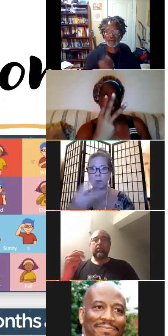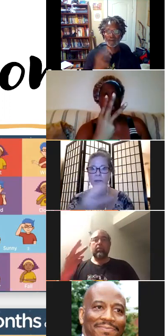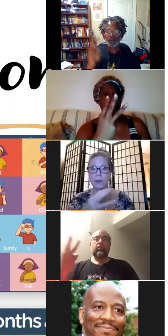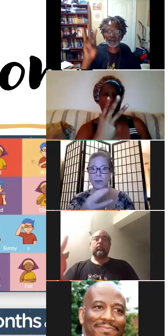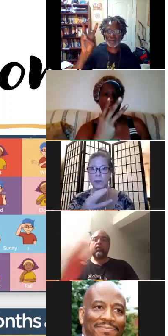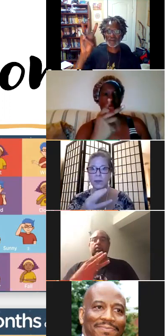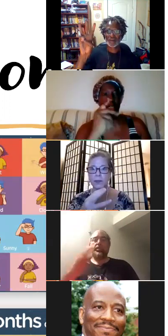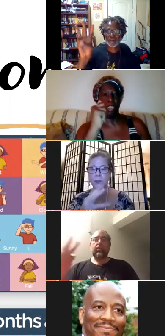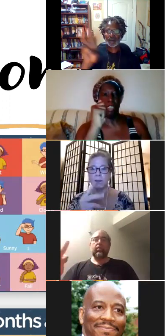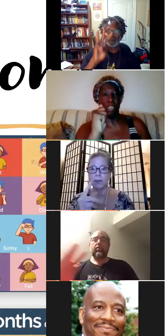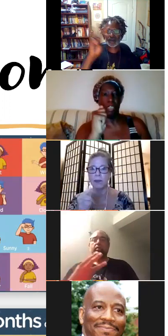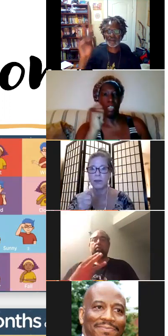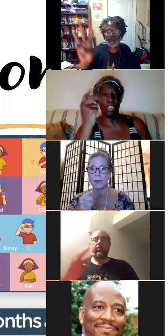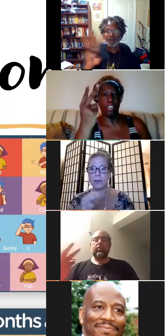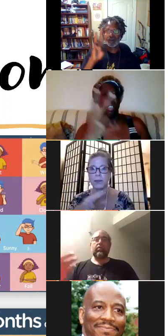Wednesday.